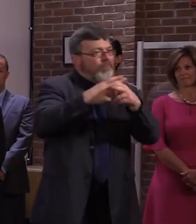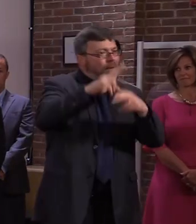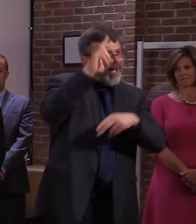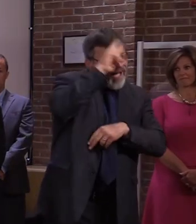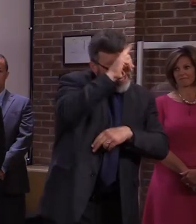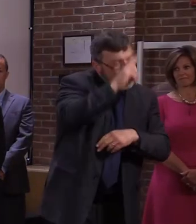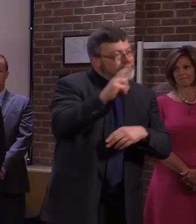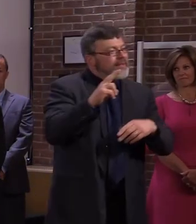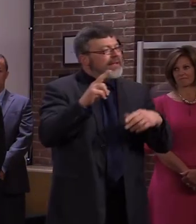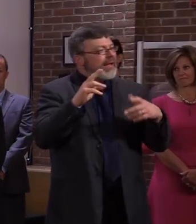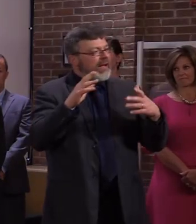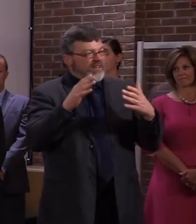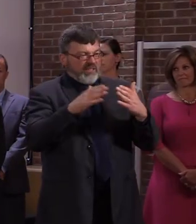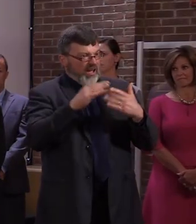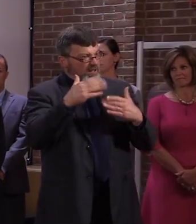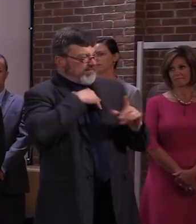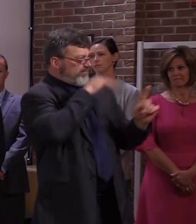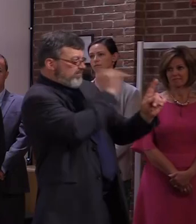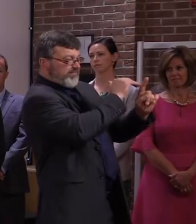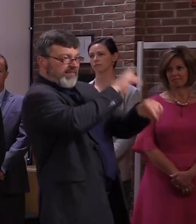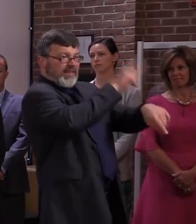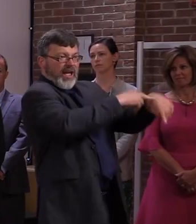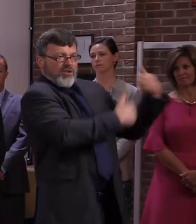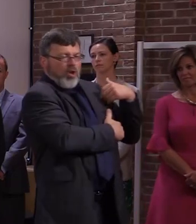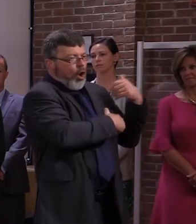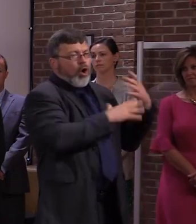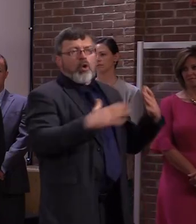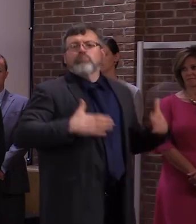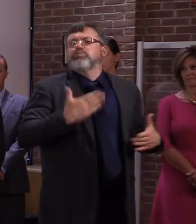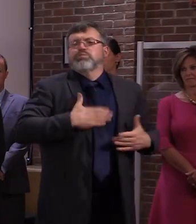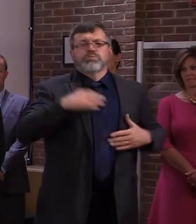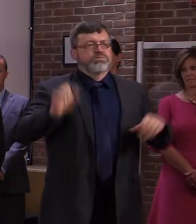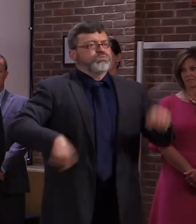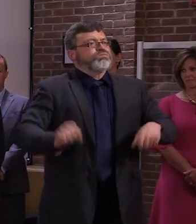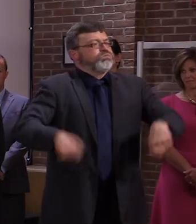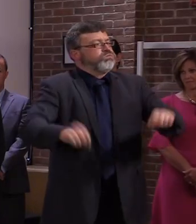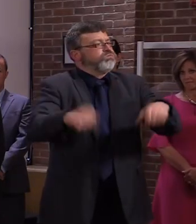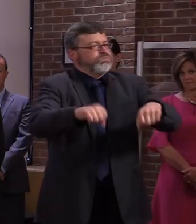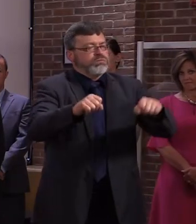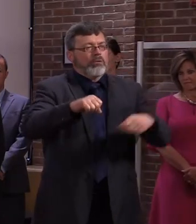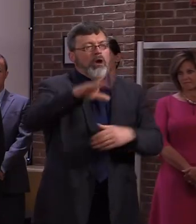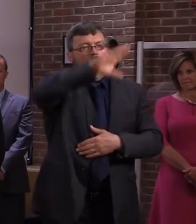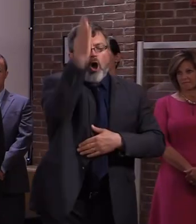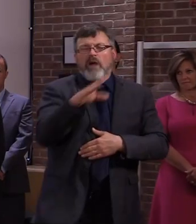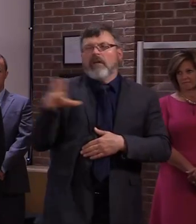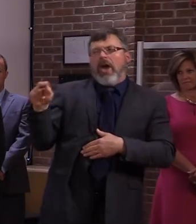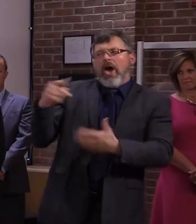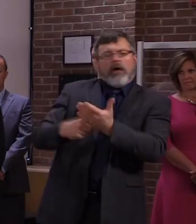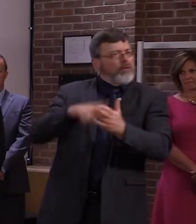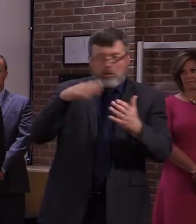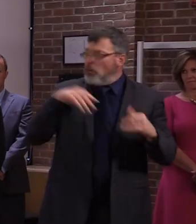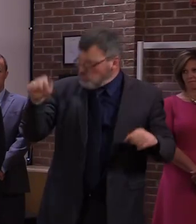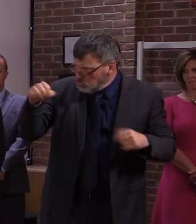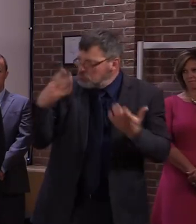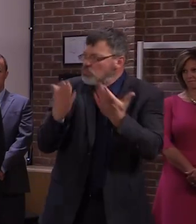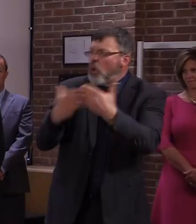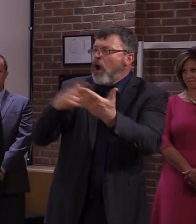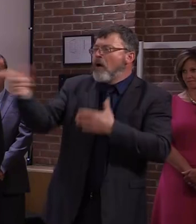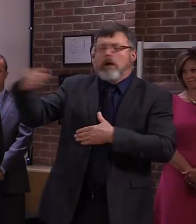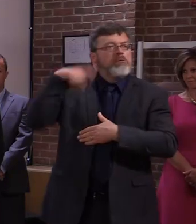them. They've been there, ready, willing, and able. And on the